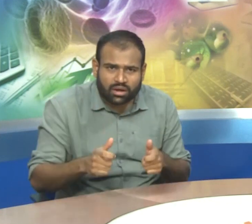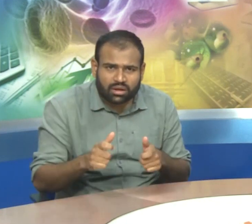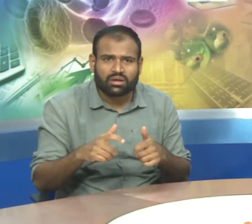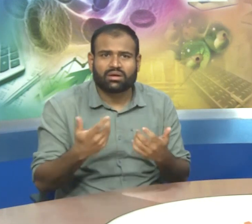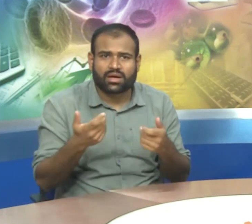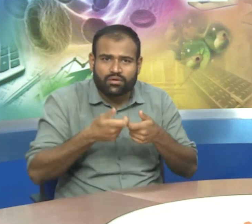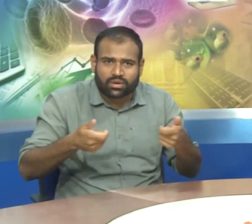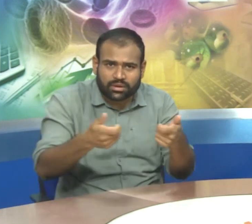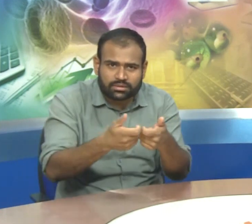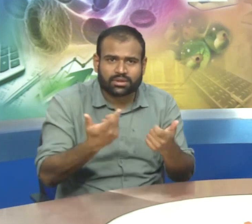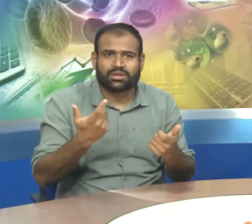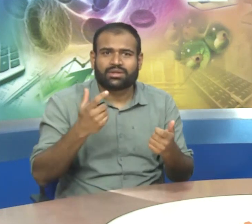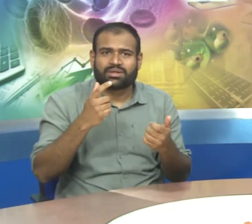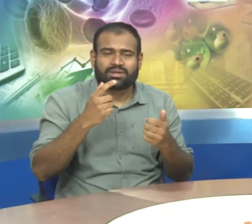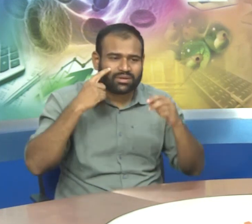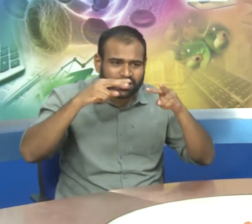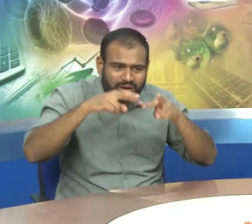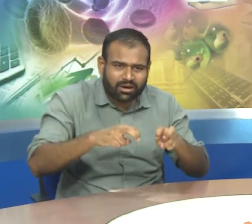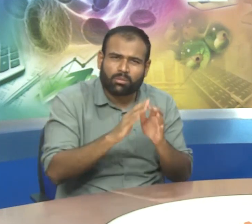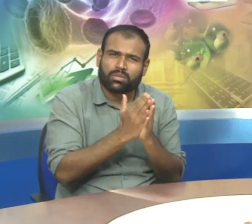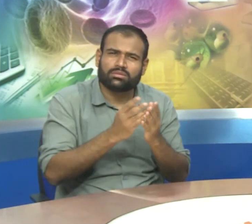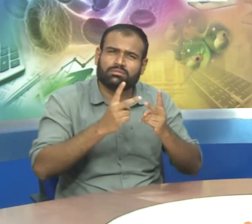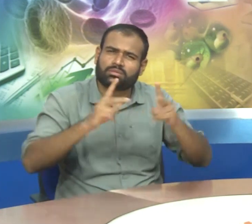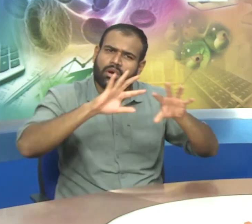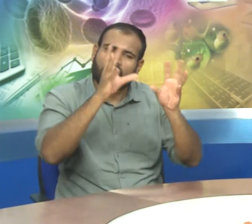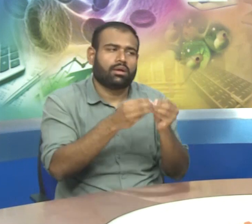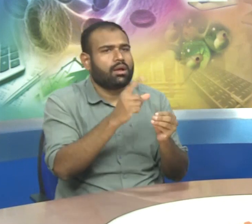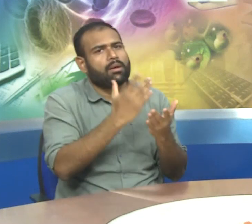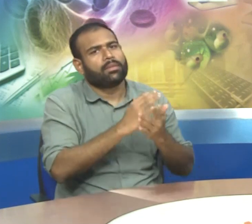conference proceedings, etc. of the participating libraries.